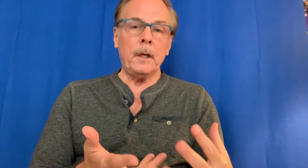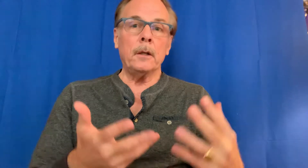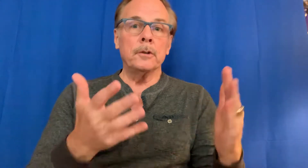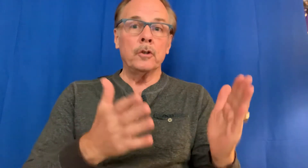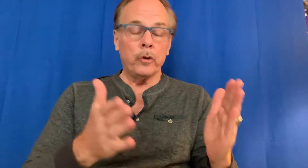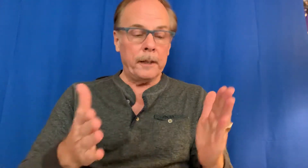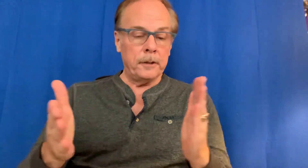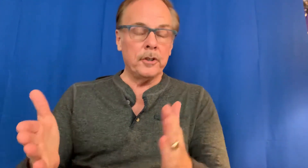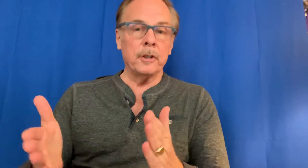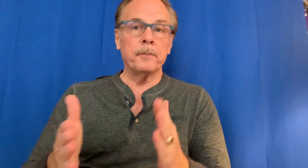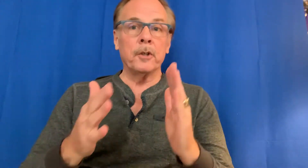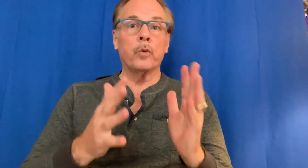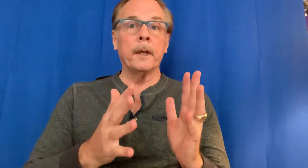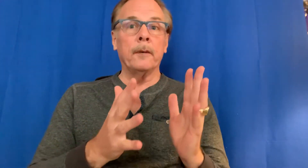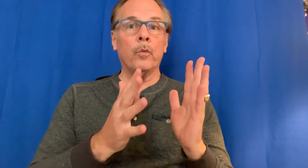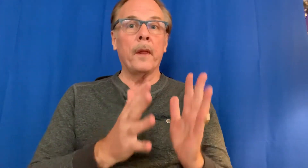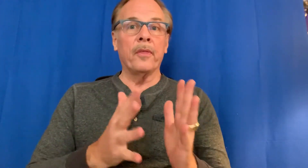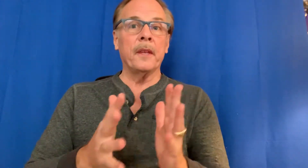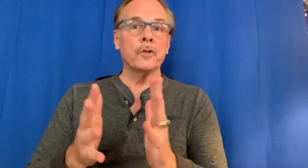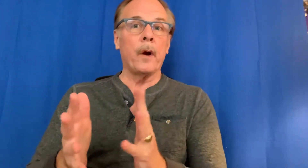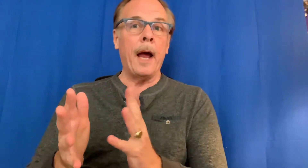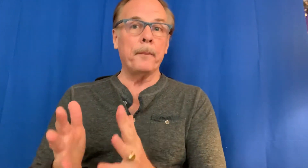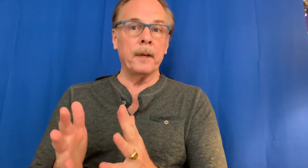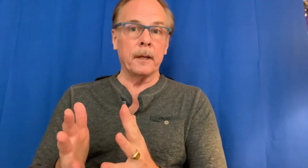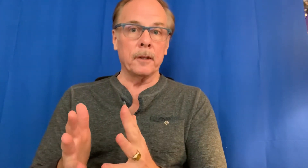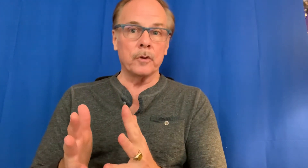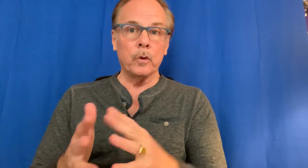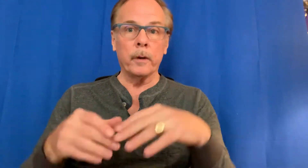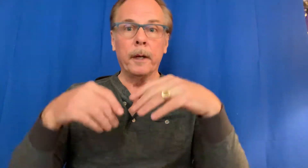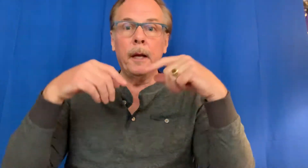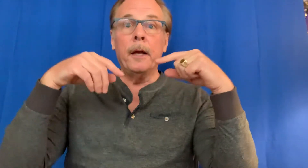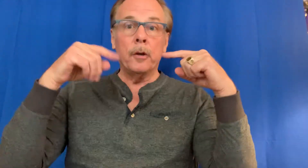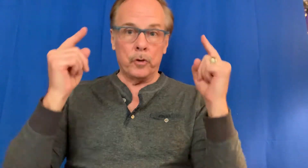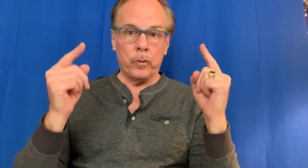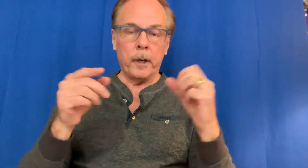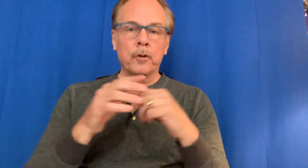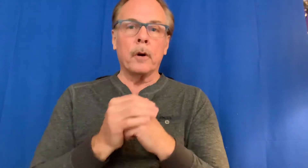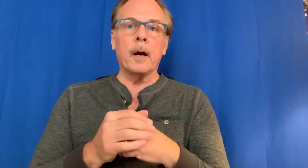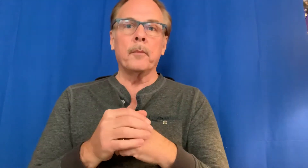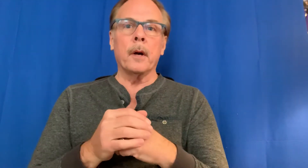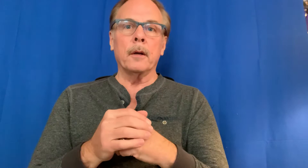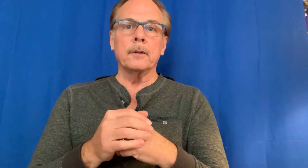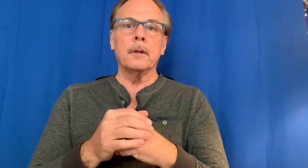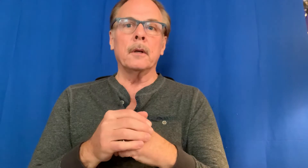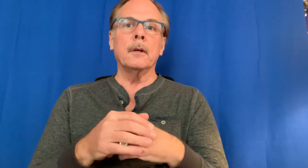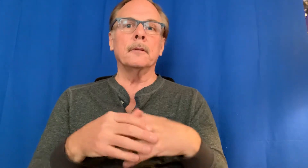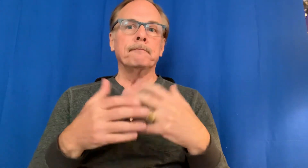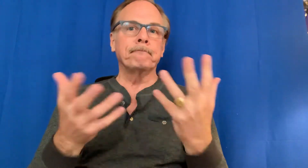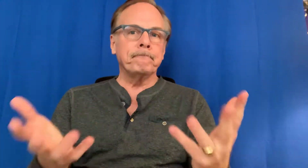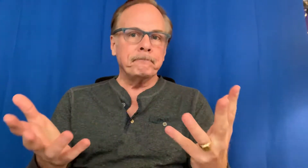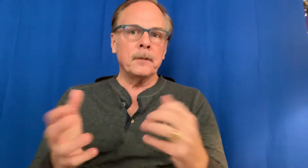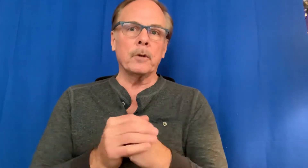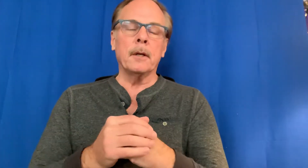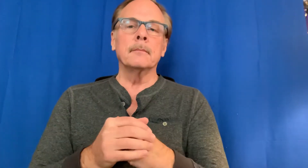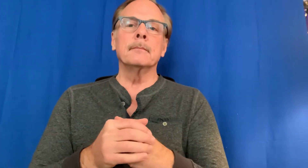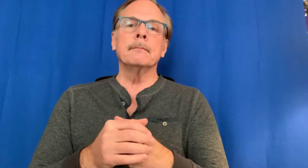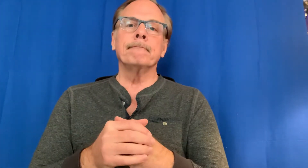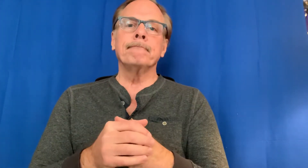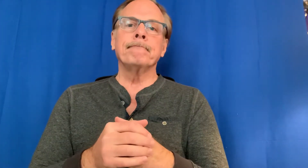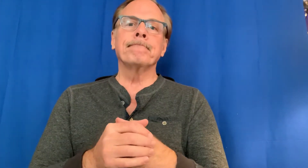So transitions between when things are happening in the story is you raise your eyebrows. Okay.